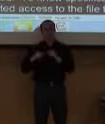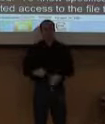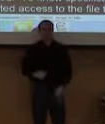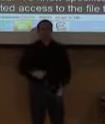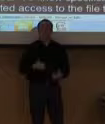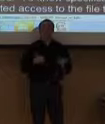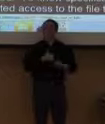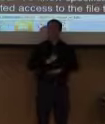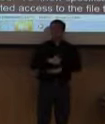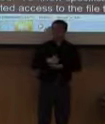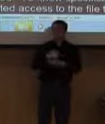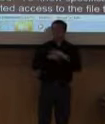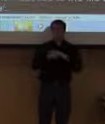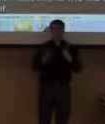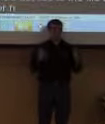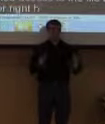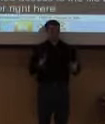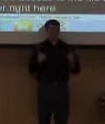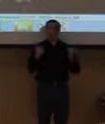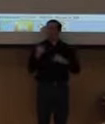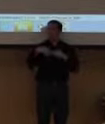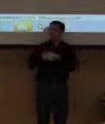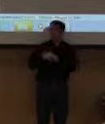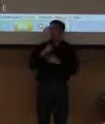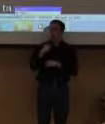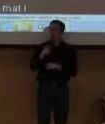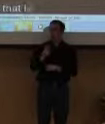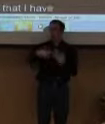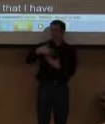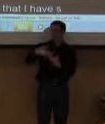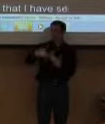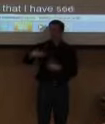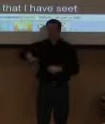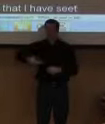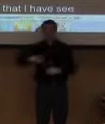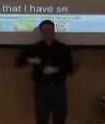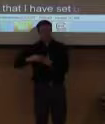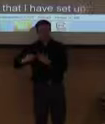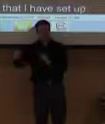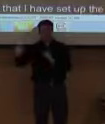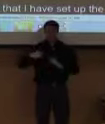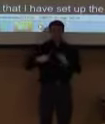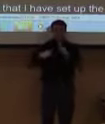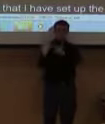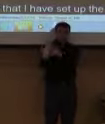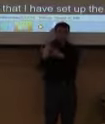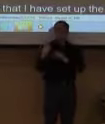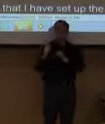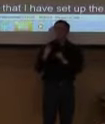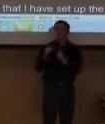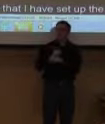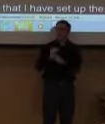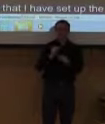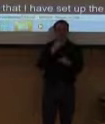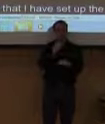Now that I've set up the access, I can now go into a Google Hangout, invite that student, and then we can collaborate on any of those documents that